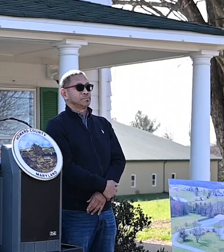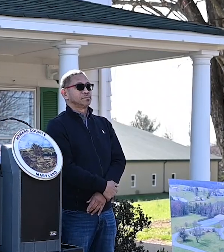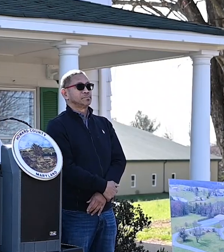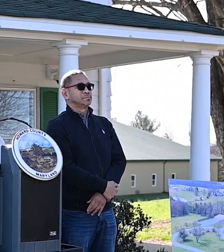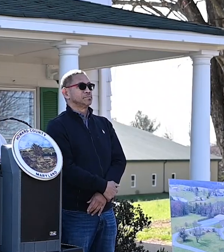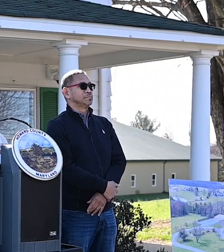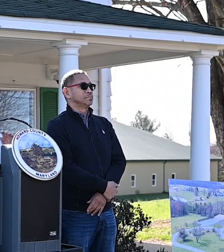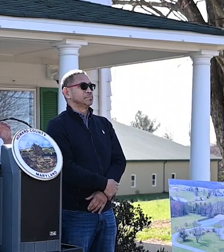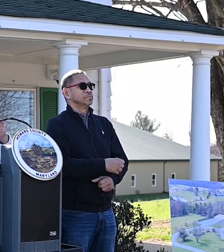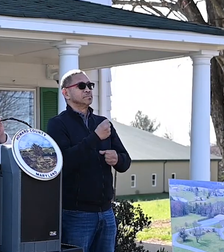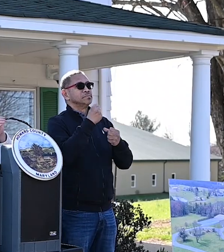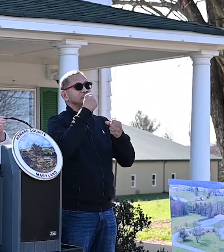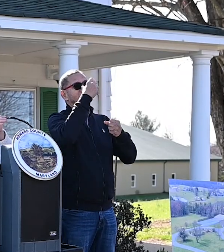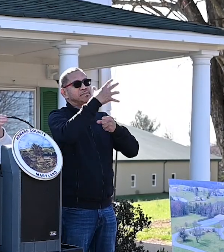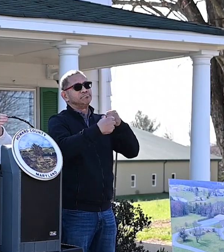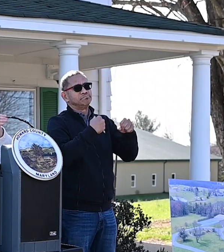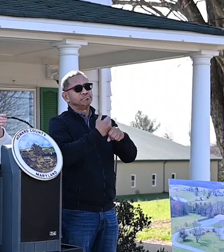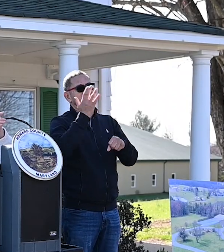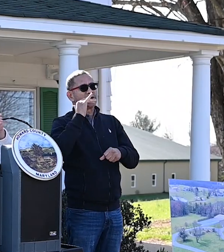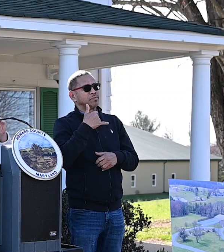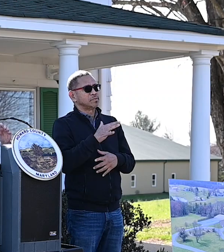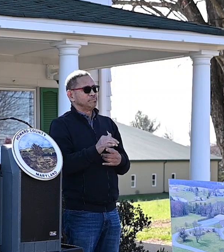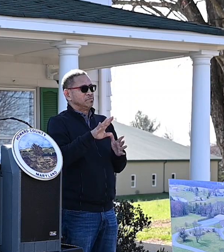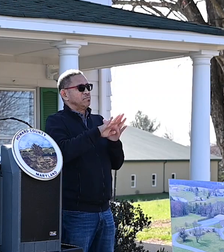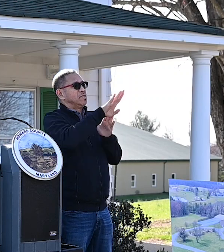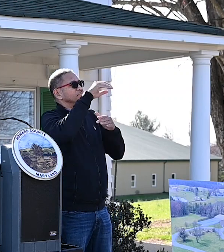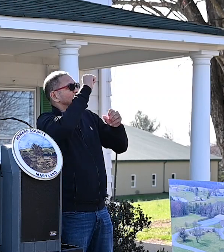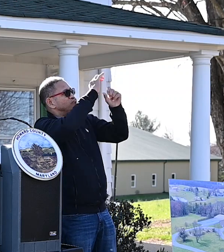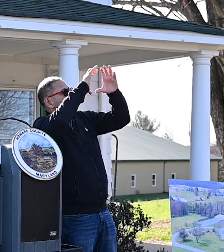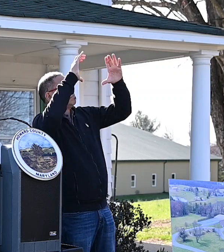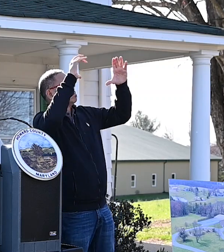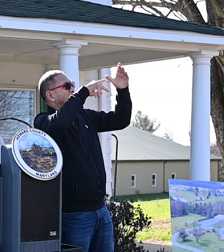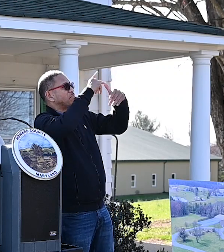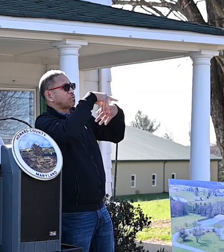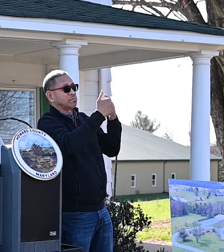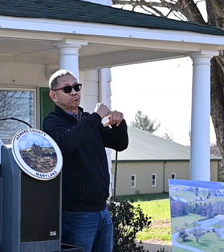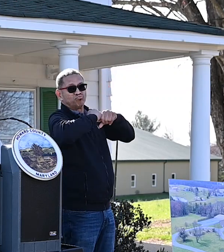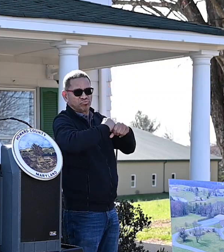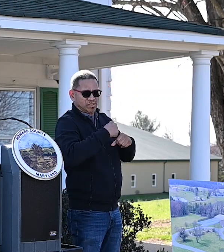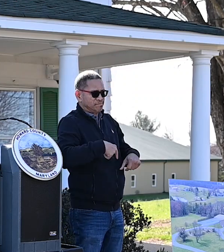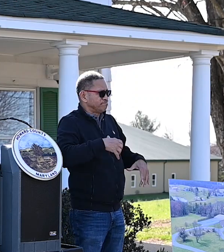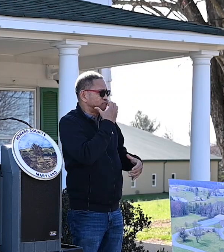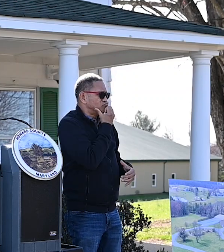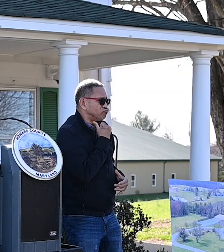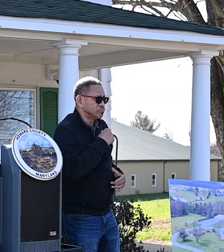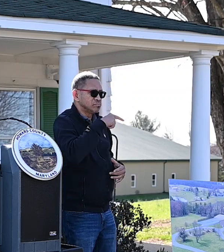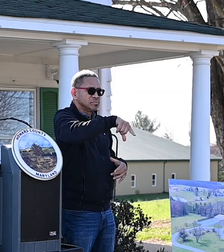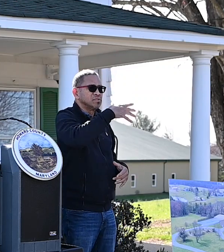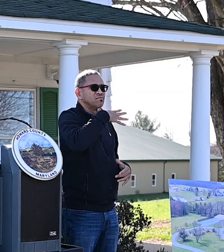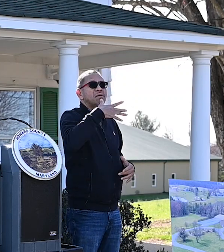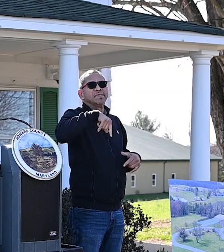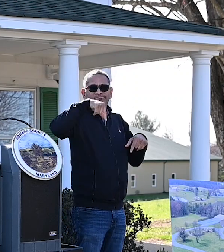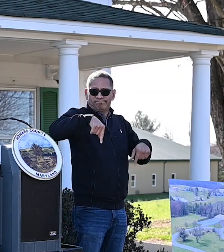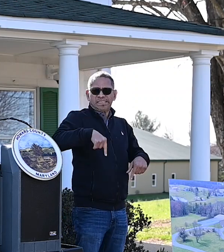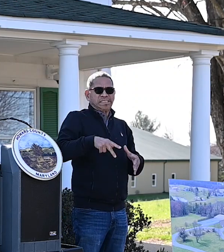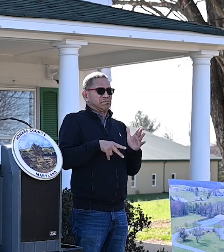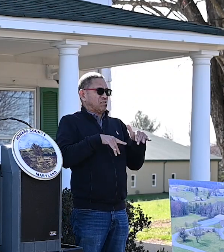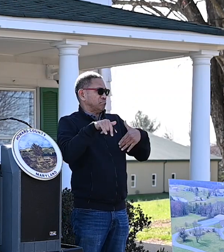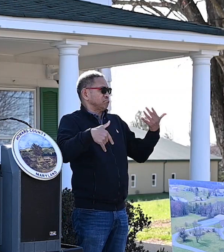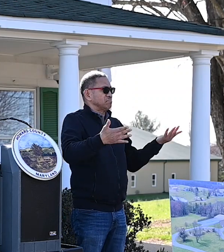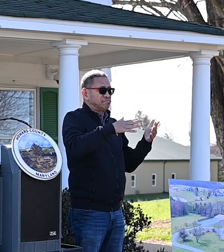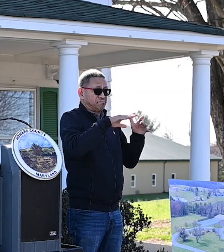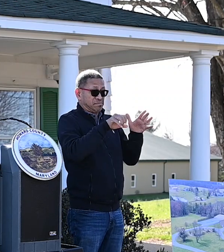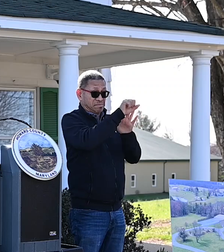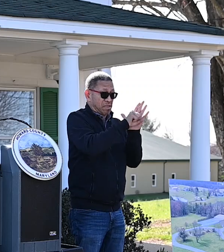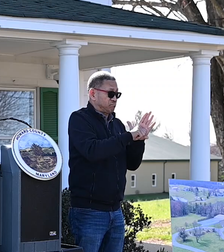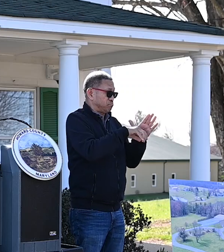Many years ago, Howard County developed a unique and visionary program of protecting valuable farmland in this rapidly growing part of